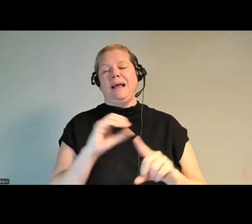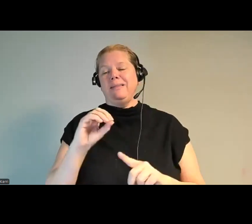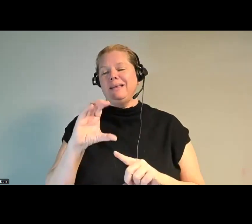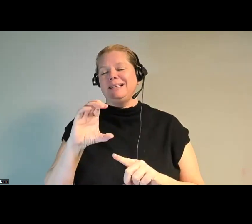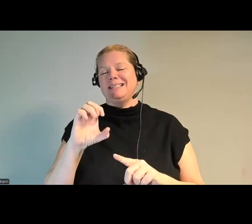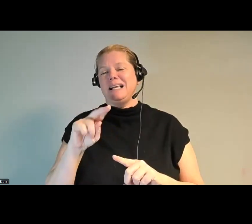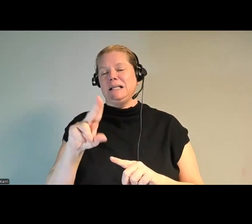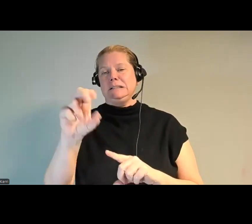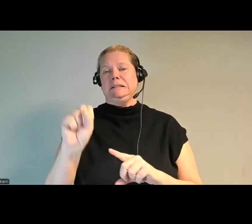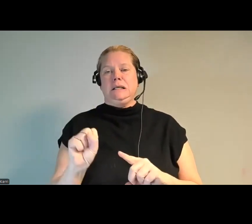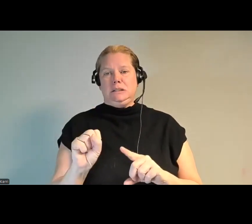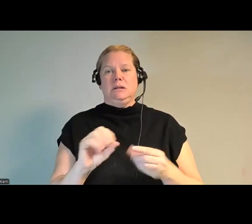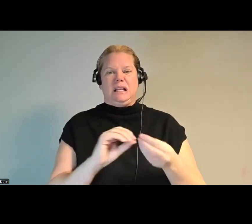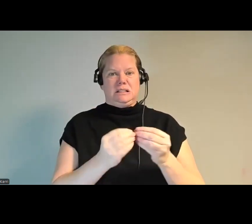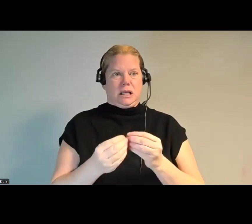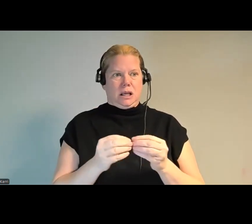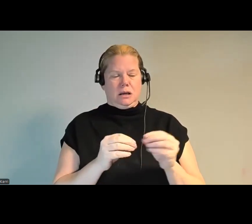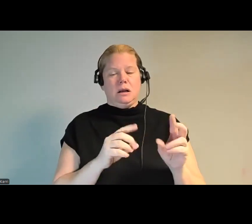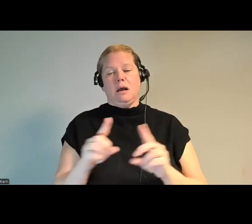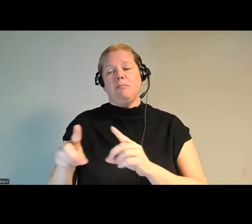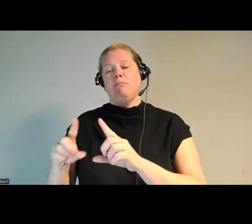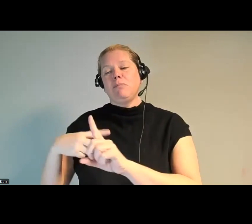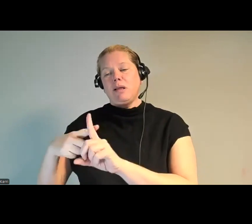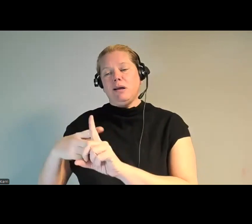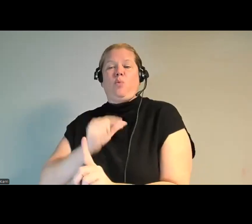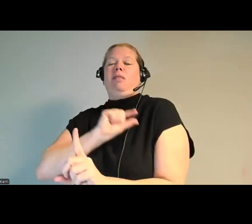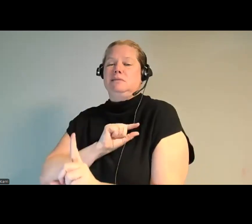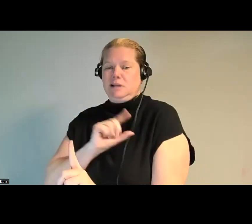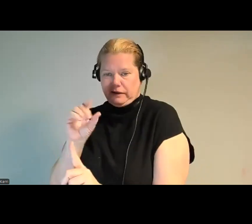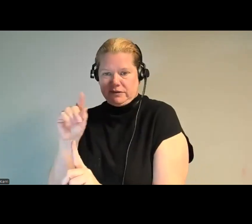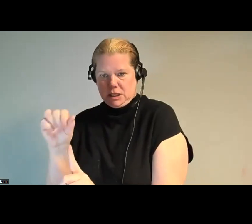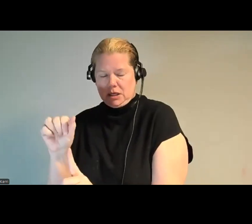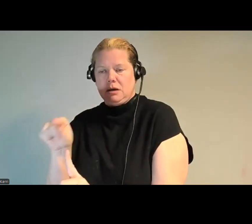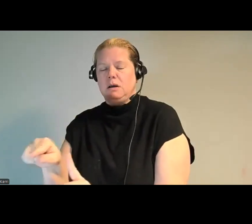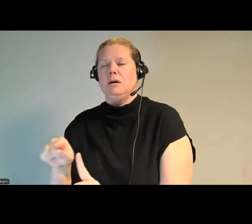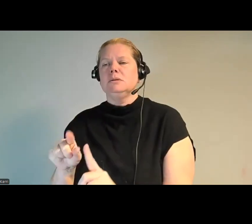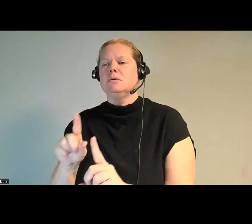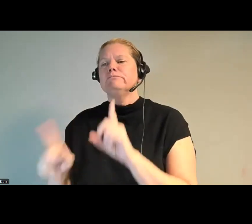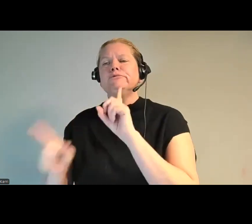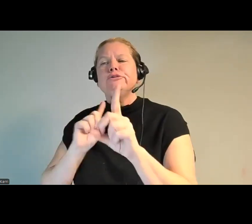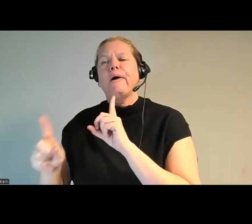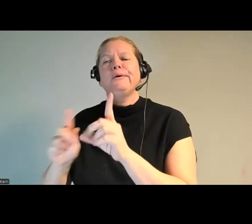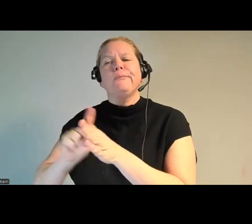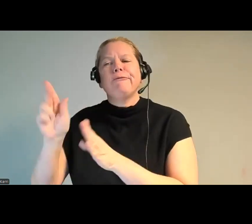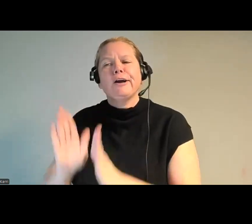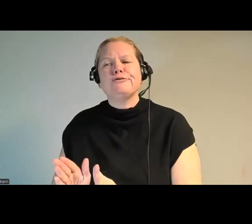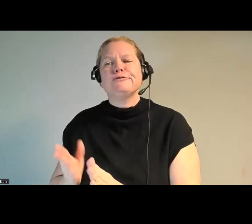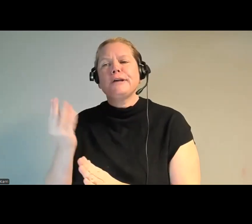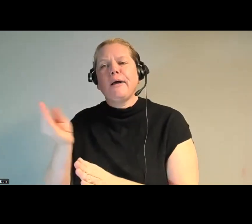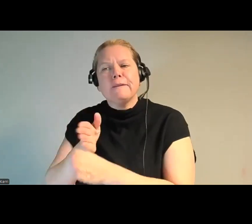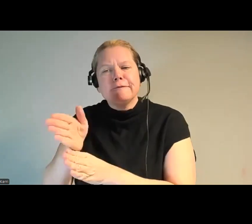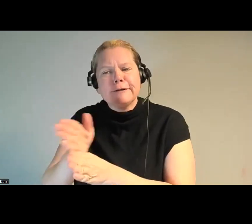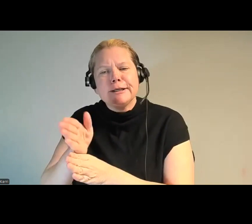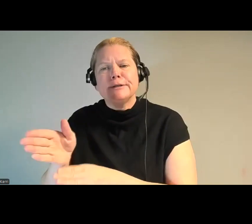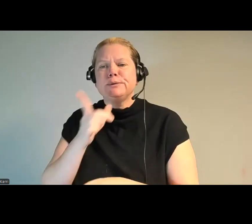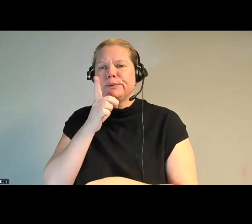data with qualitative data collection, where we are going to be talking to professionals in the field who are